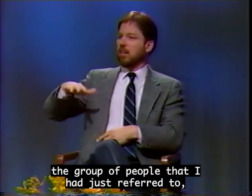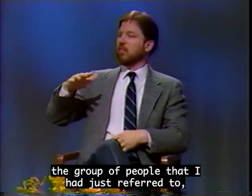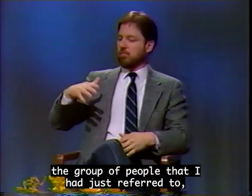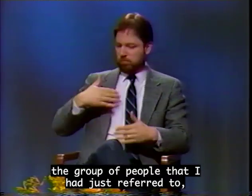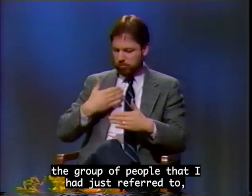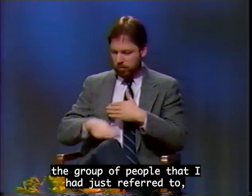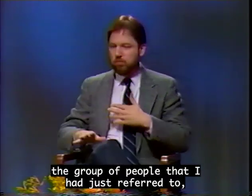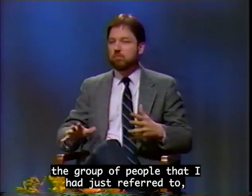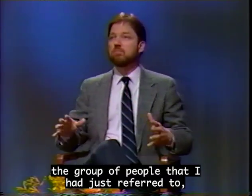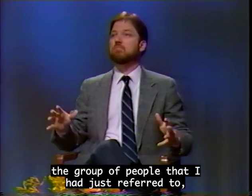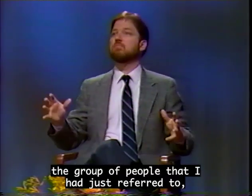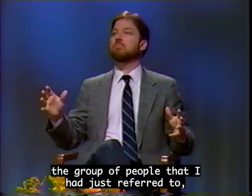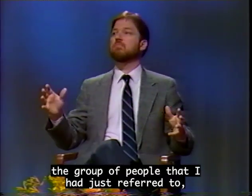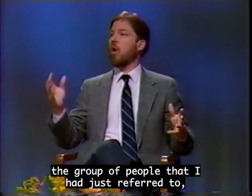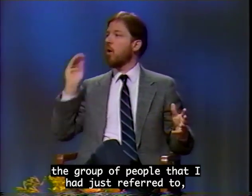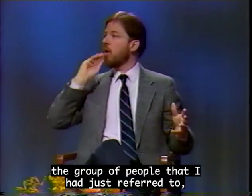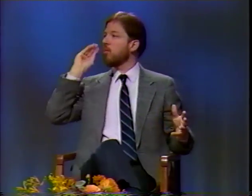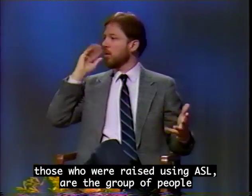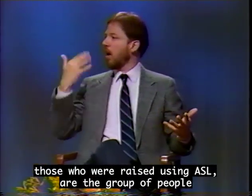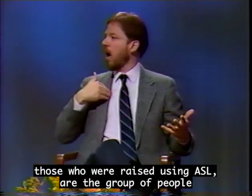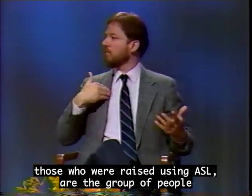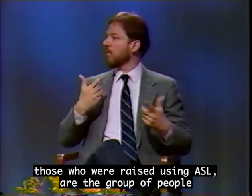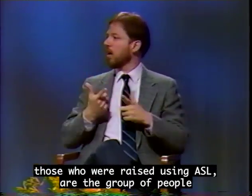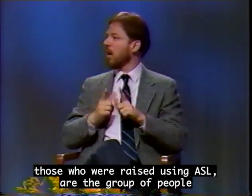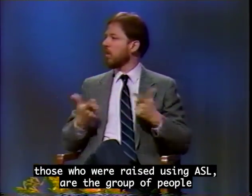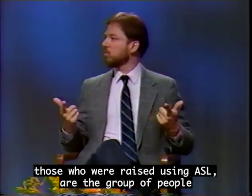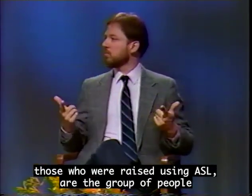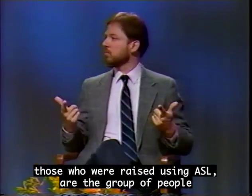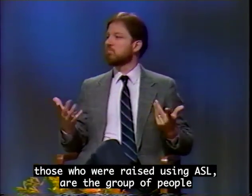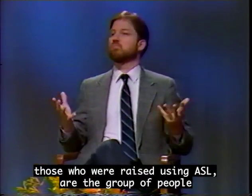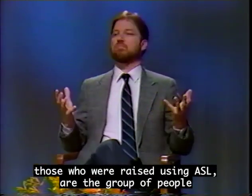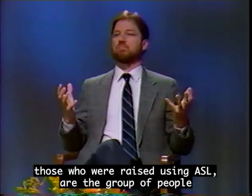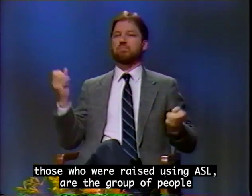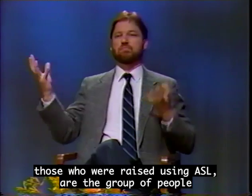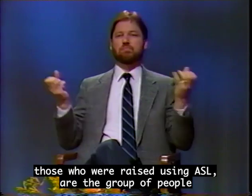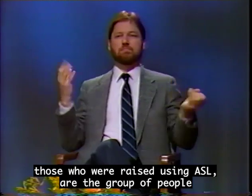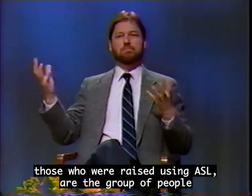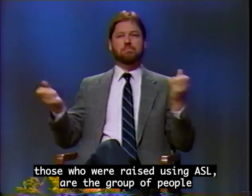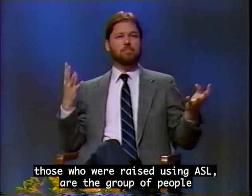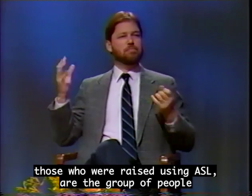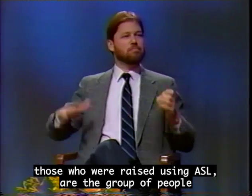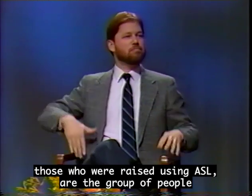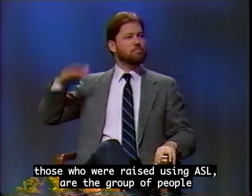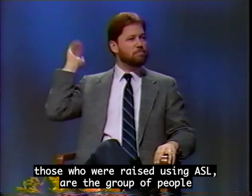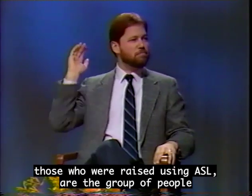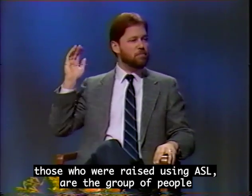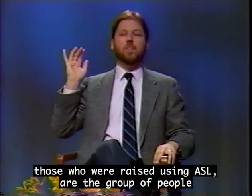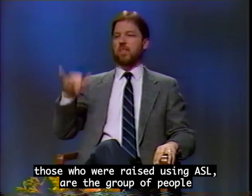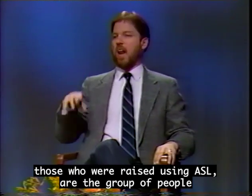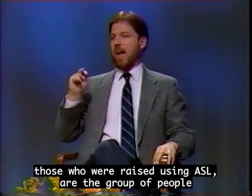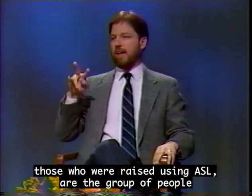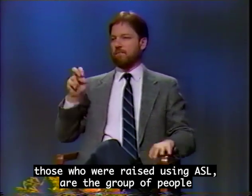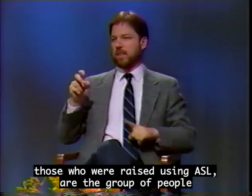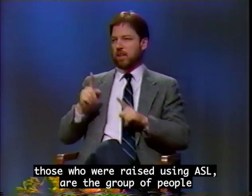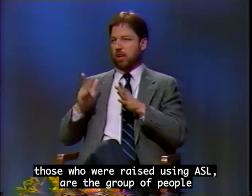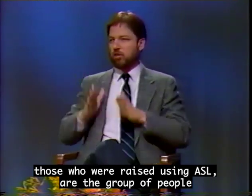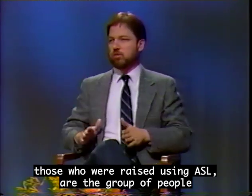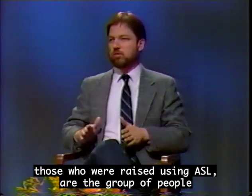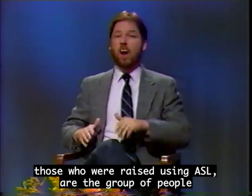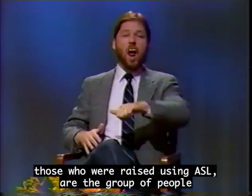the group of people that I had just referred to, those who were raised using ASL, are the